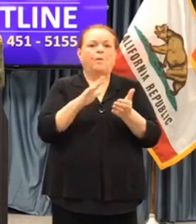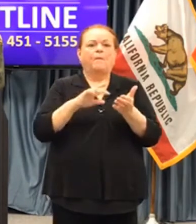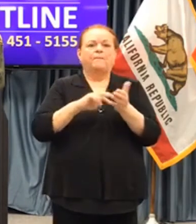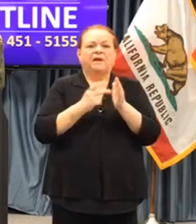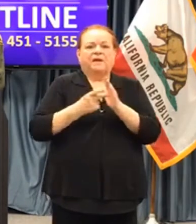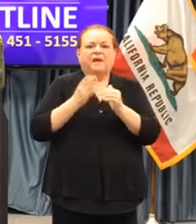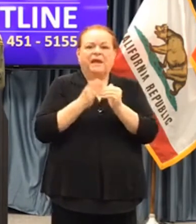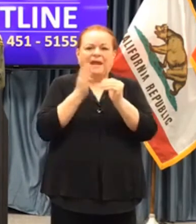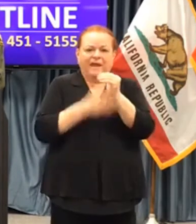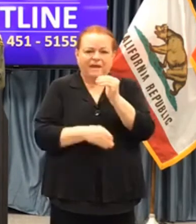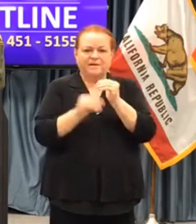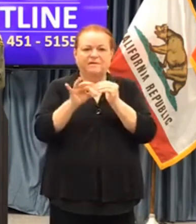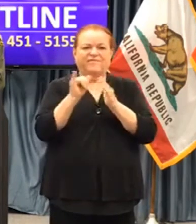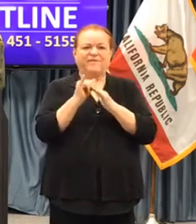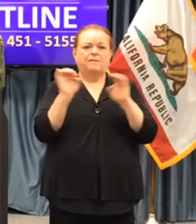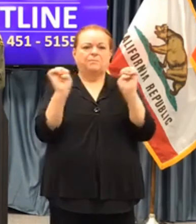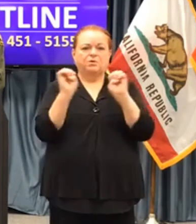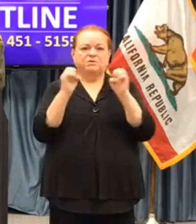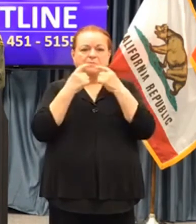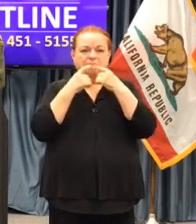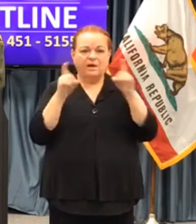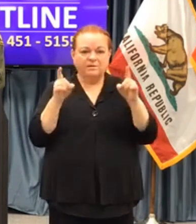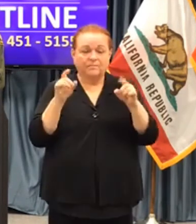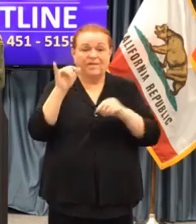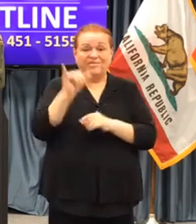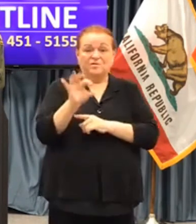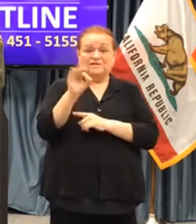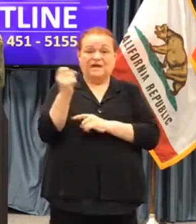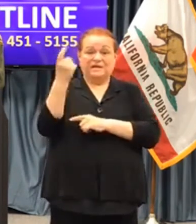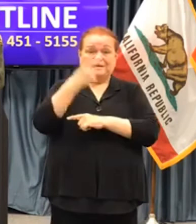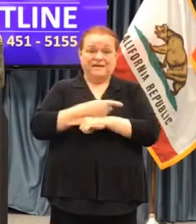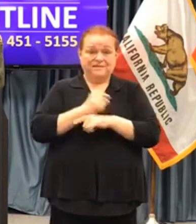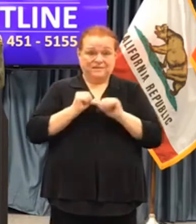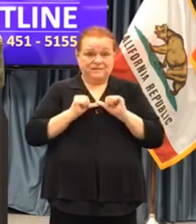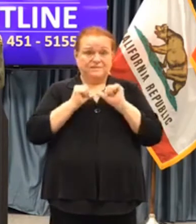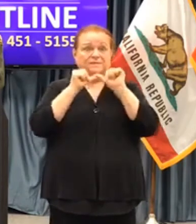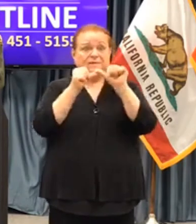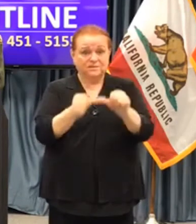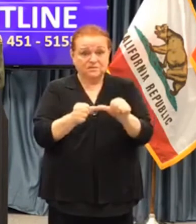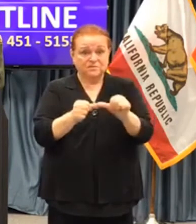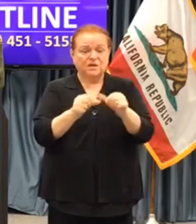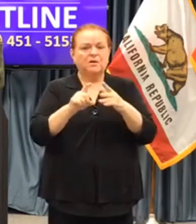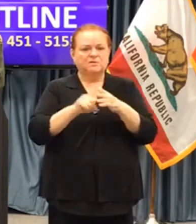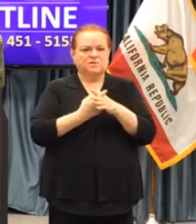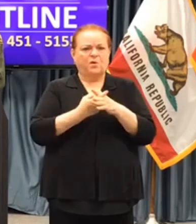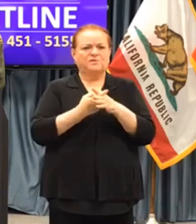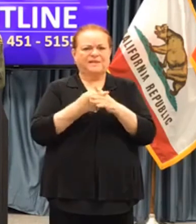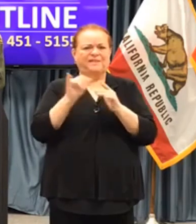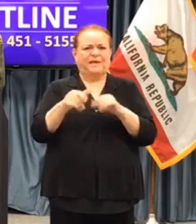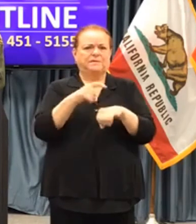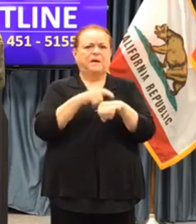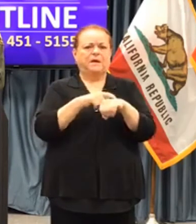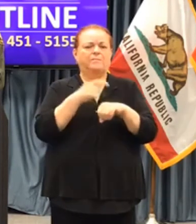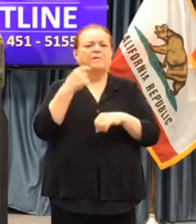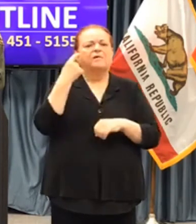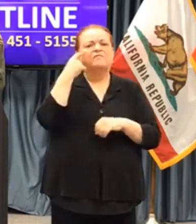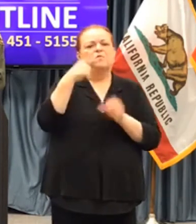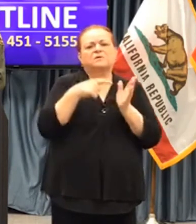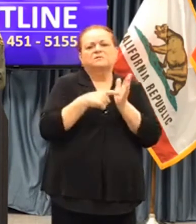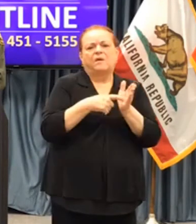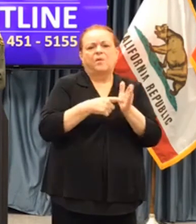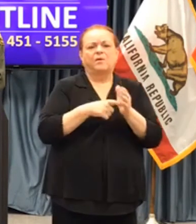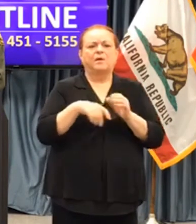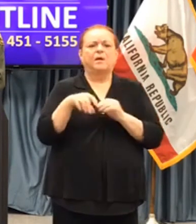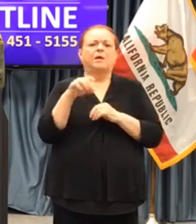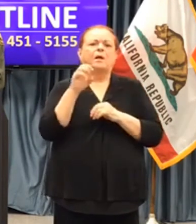proclamation. And if those 90 days remain valid, that 90 days starts then. I'll say, for argument's sake, let's say the emergency